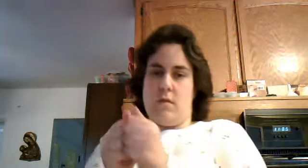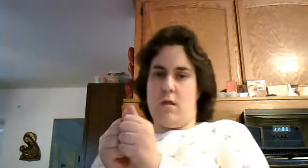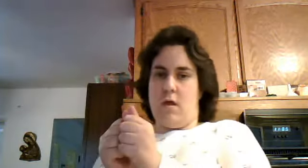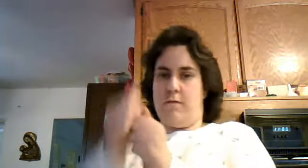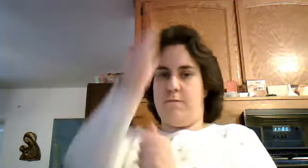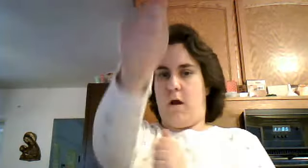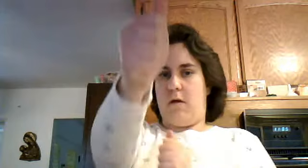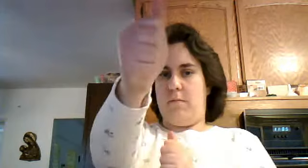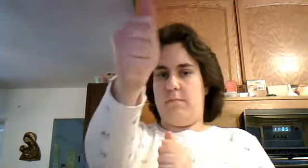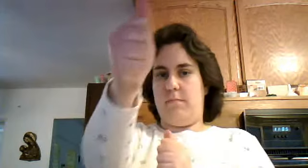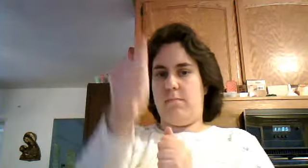Far.